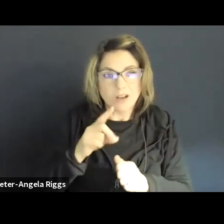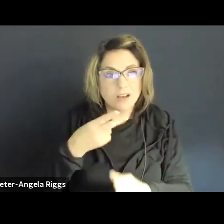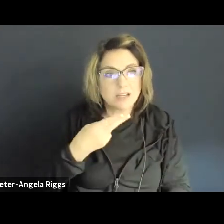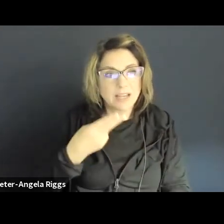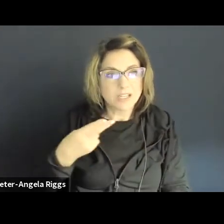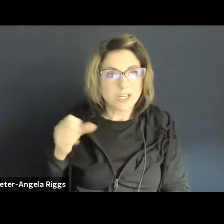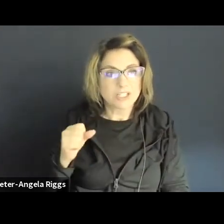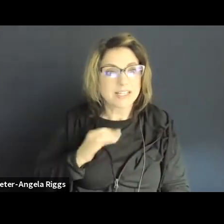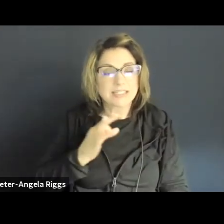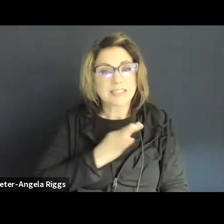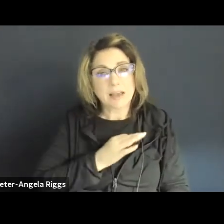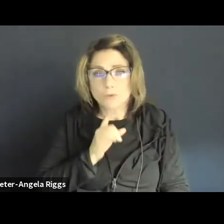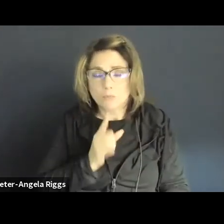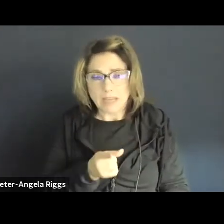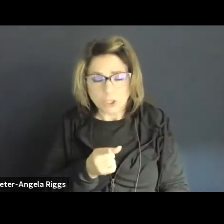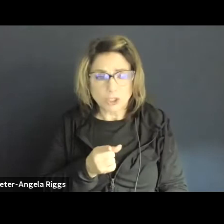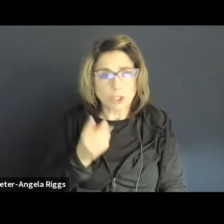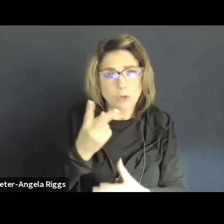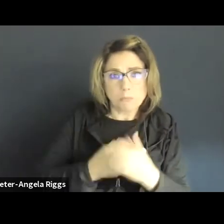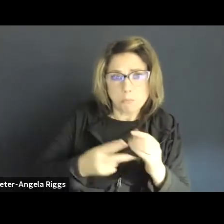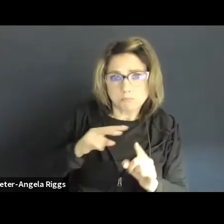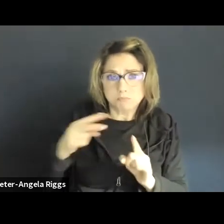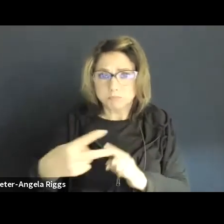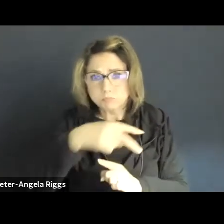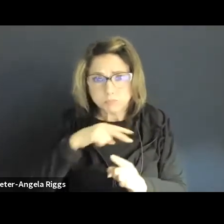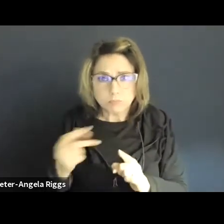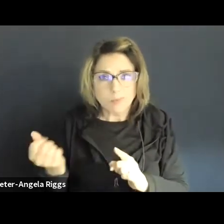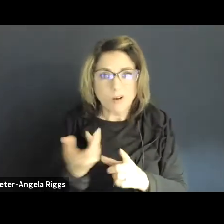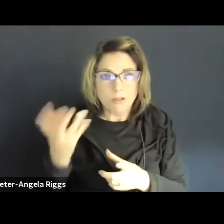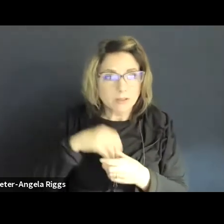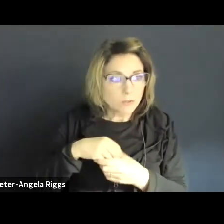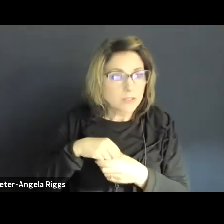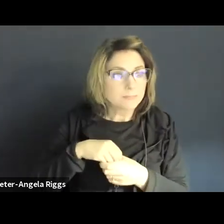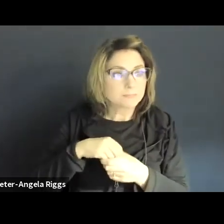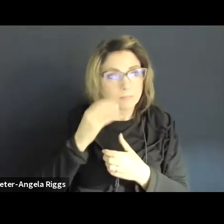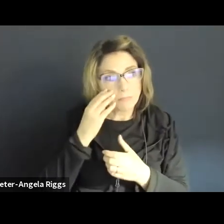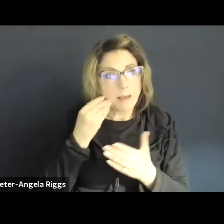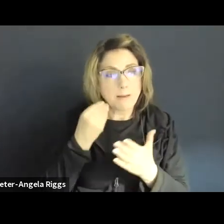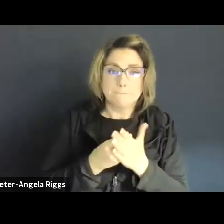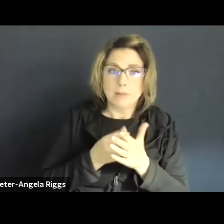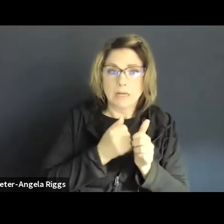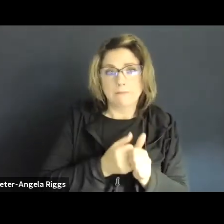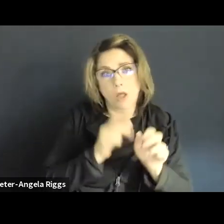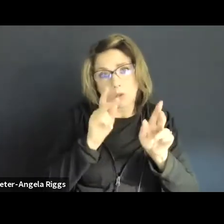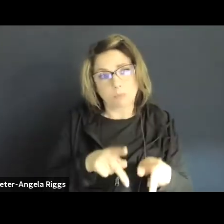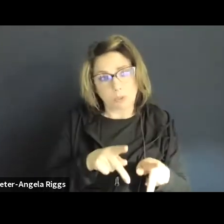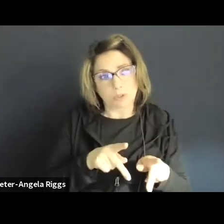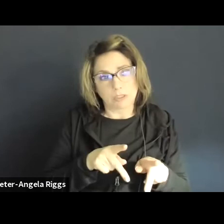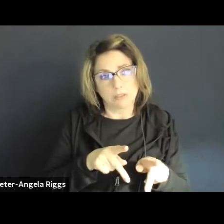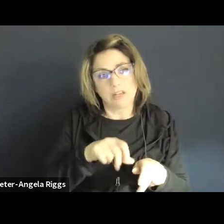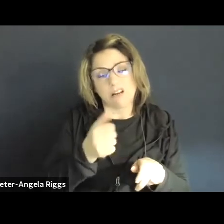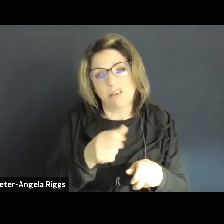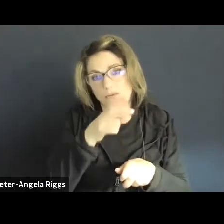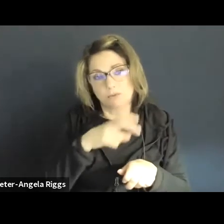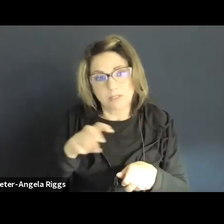thoughtful review from both perspectives. And Money Follows the Person participants and others transitioning to the community were a